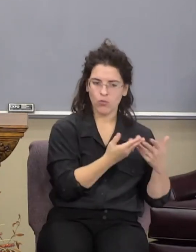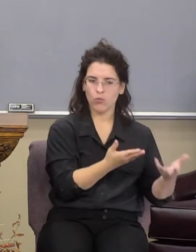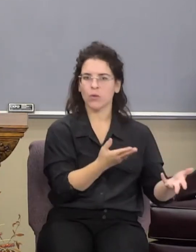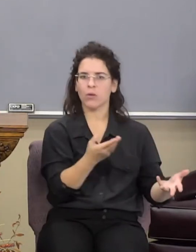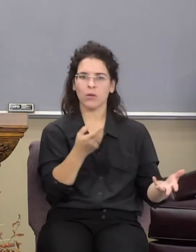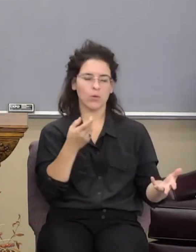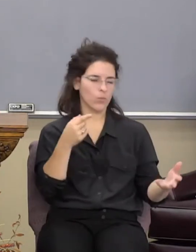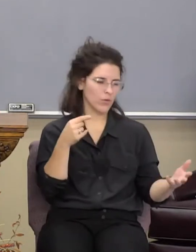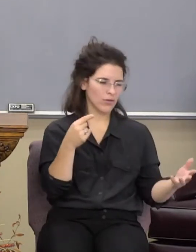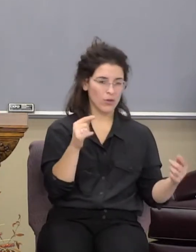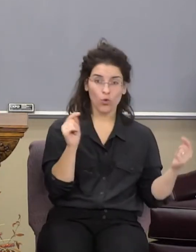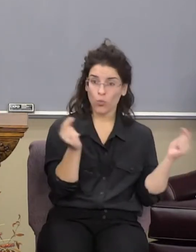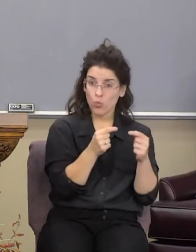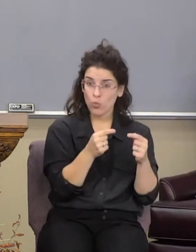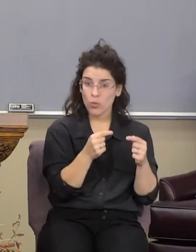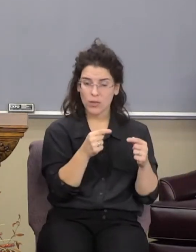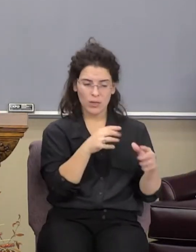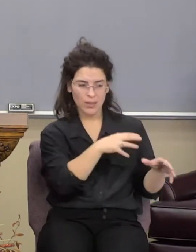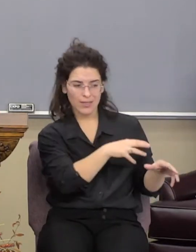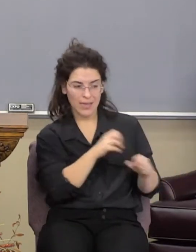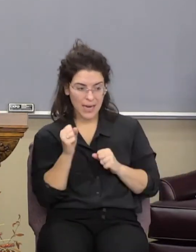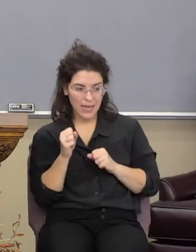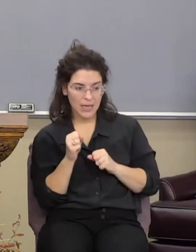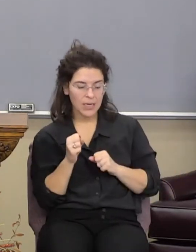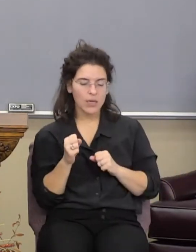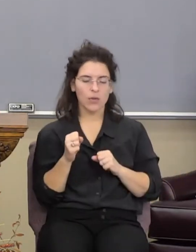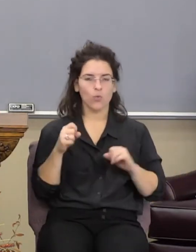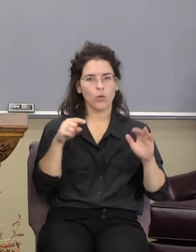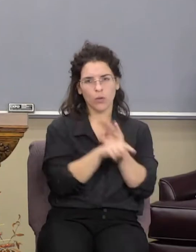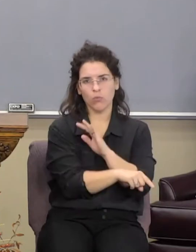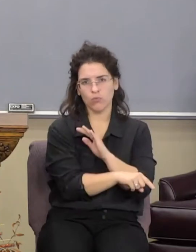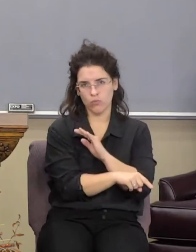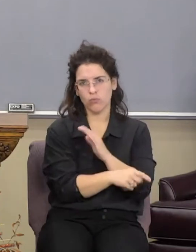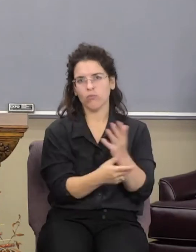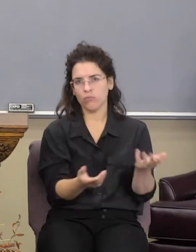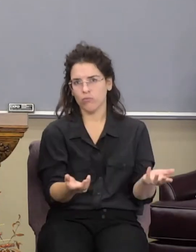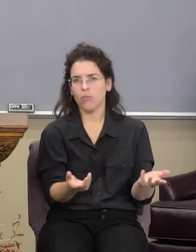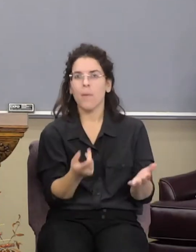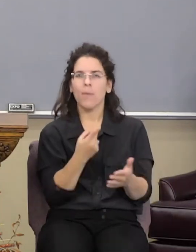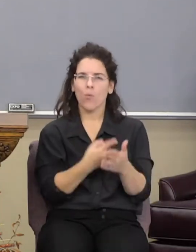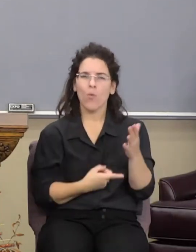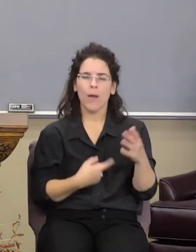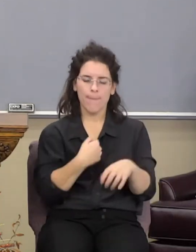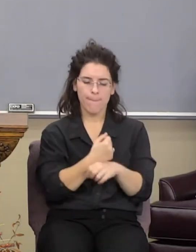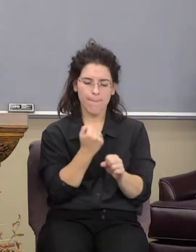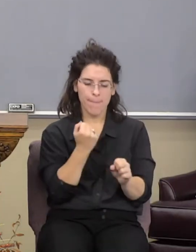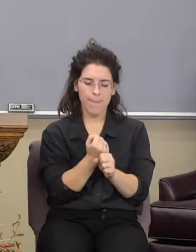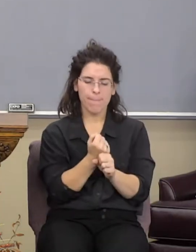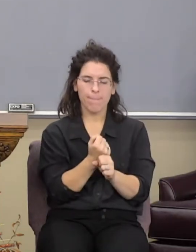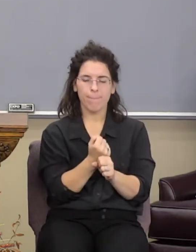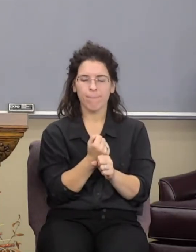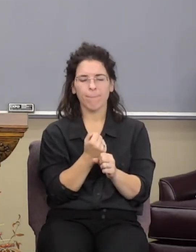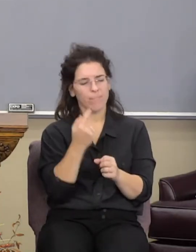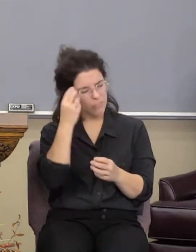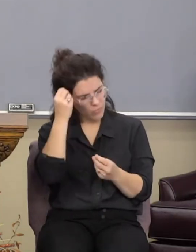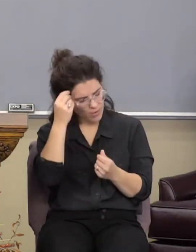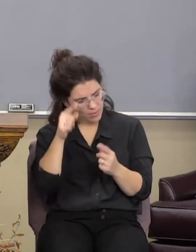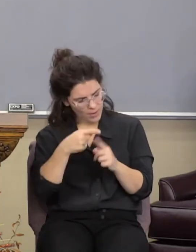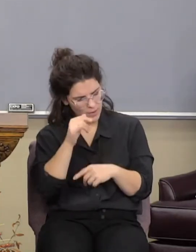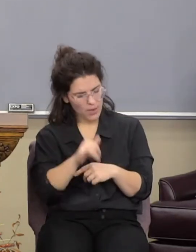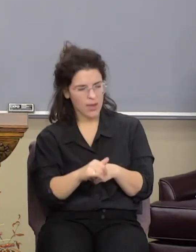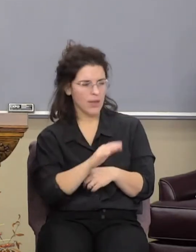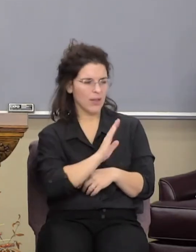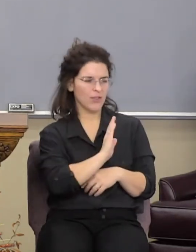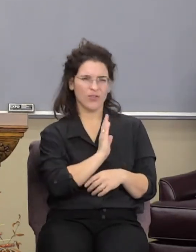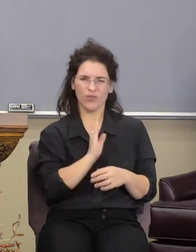either wounded, captured, or killed. But what made... So you think about it. Wait a minute. Is